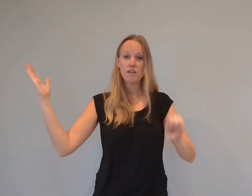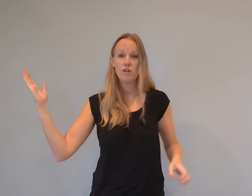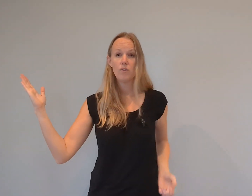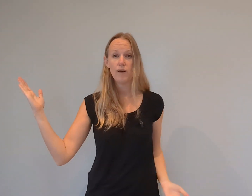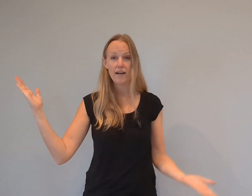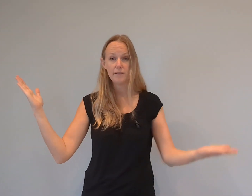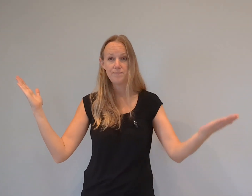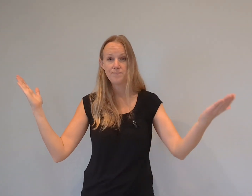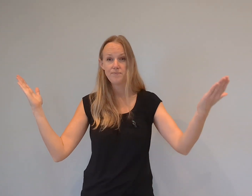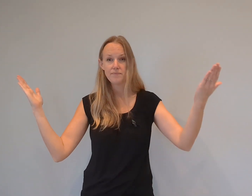Emmanuel.